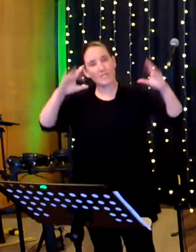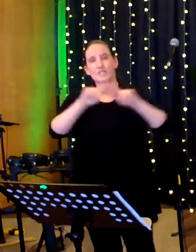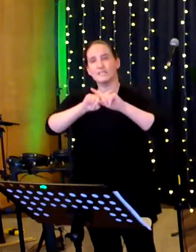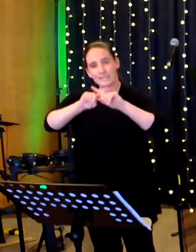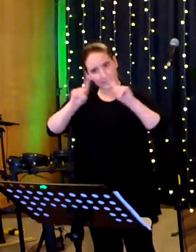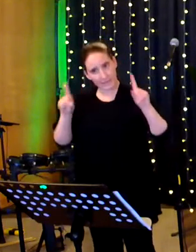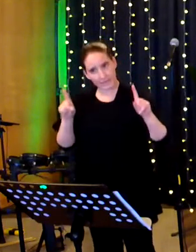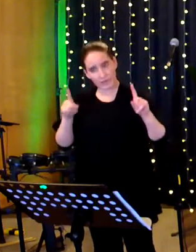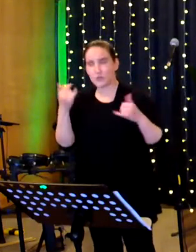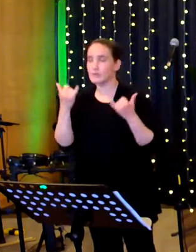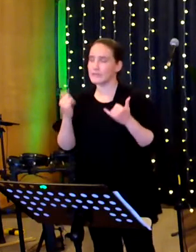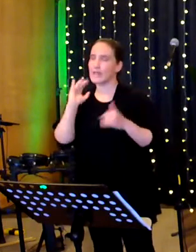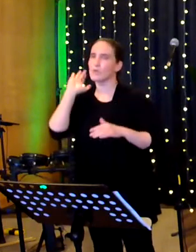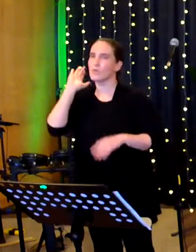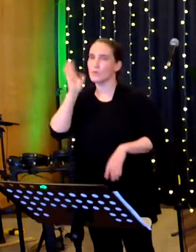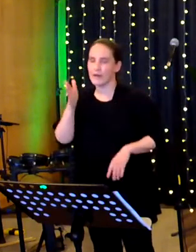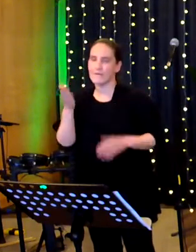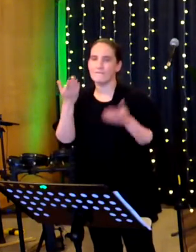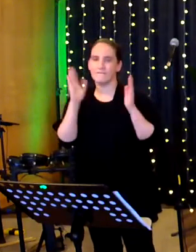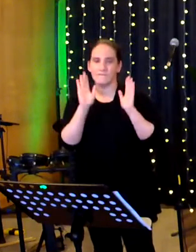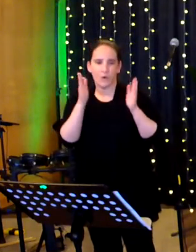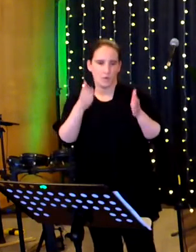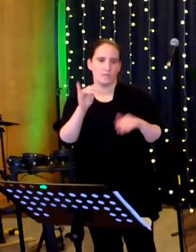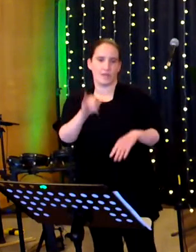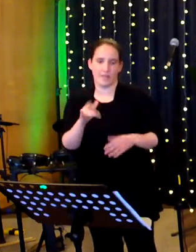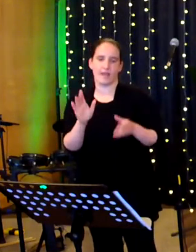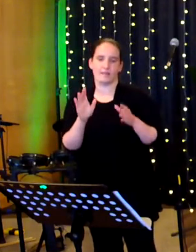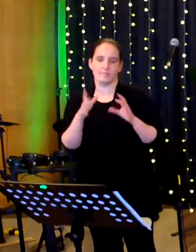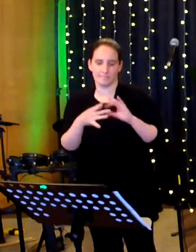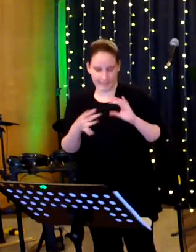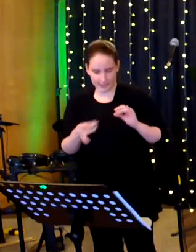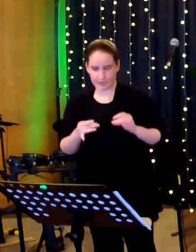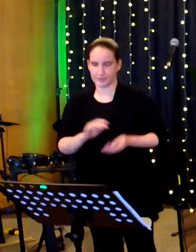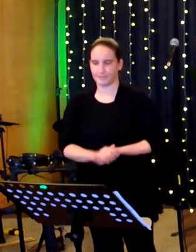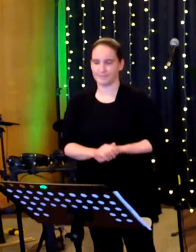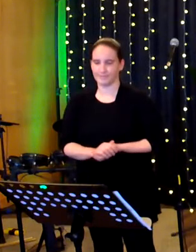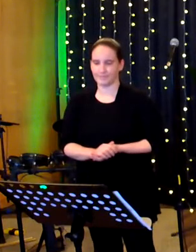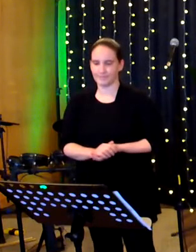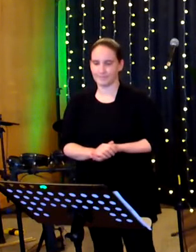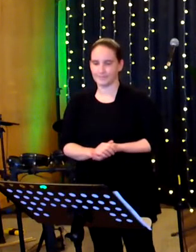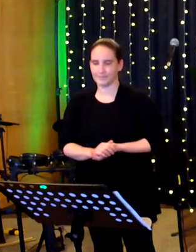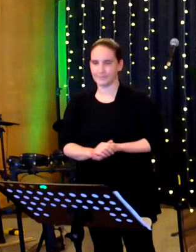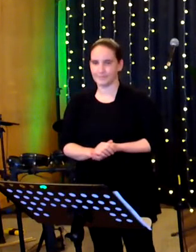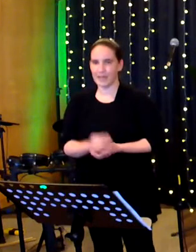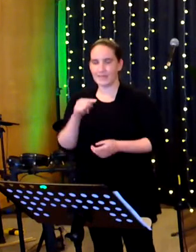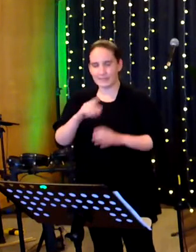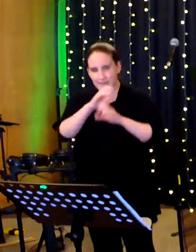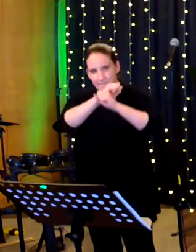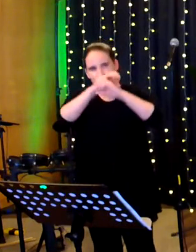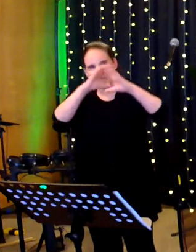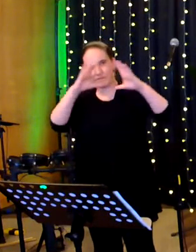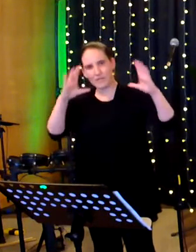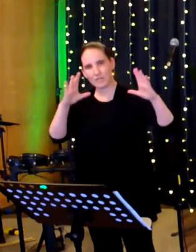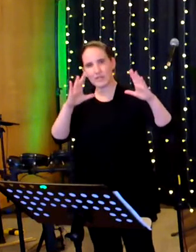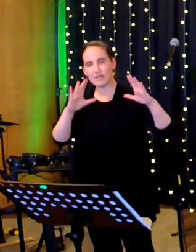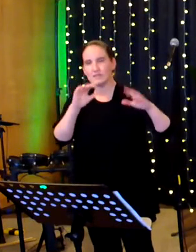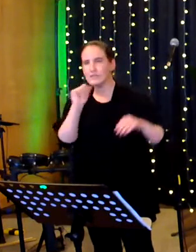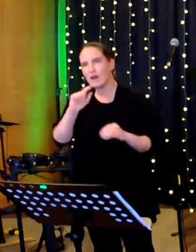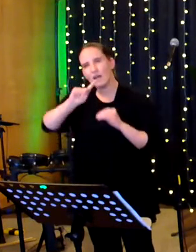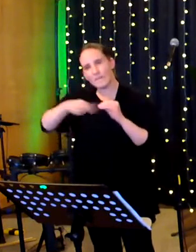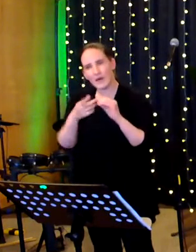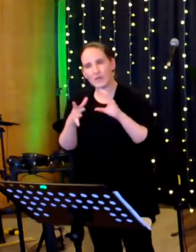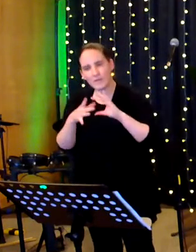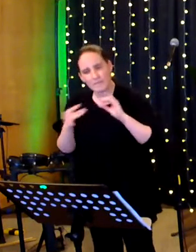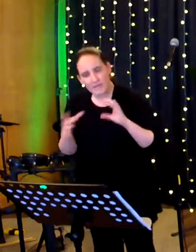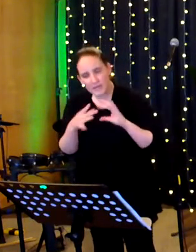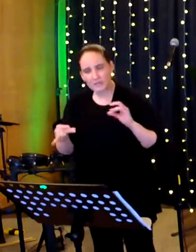bit about today. And I'm going to give you a little tip about this message. The vision that Daniel gets, it's not really about the message, okay? It's